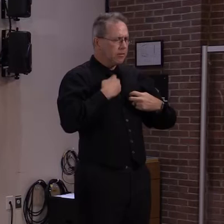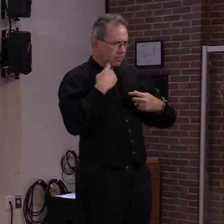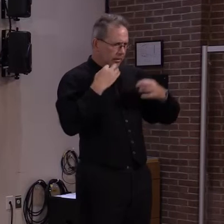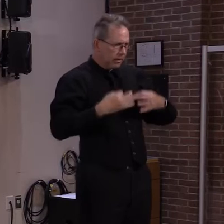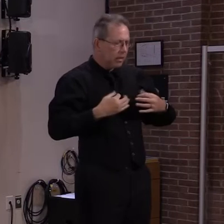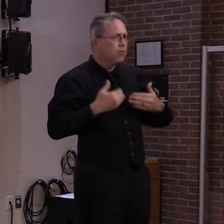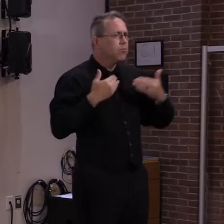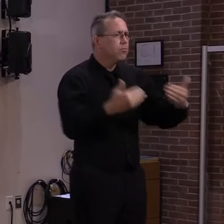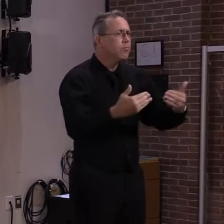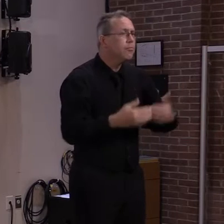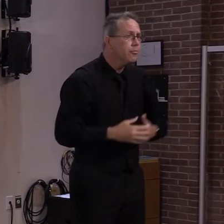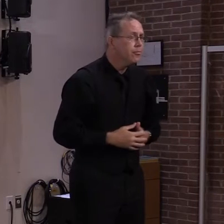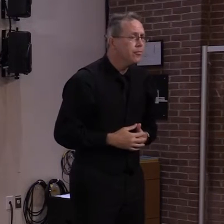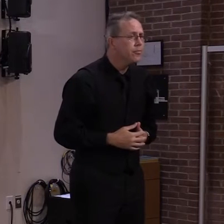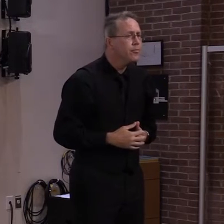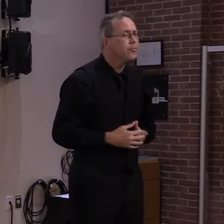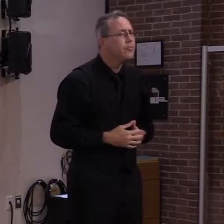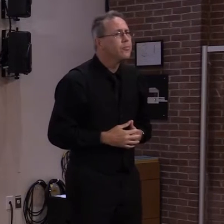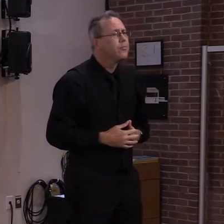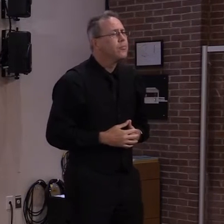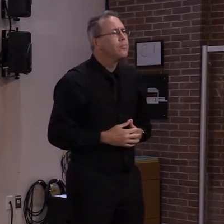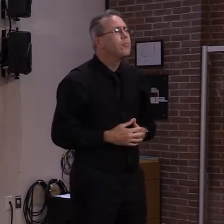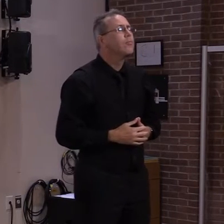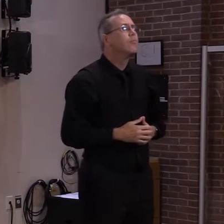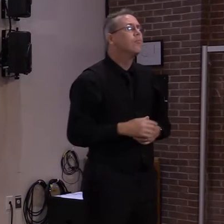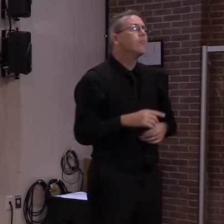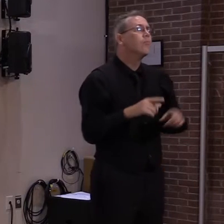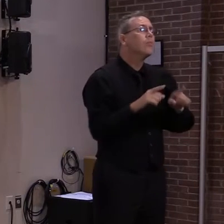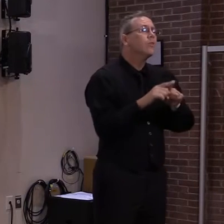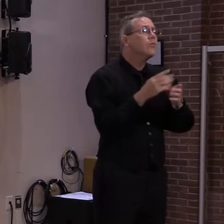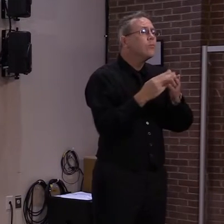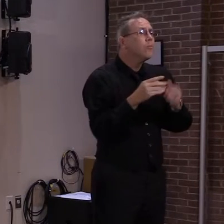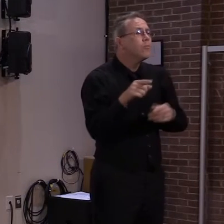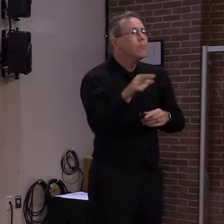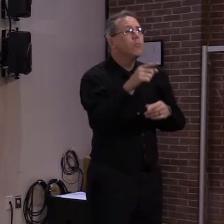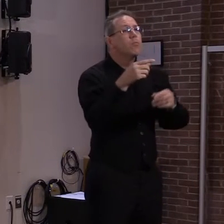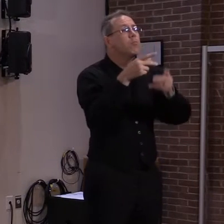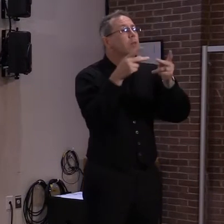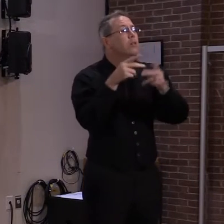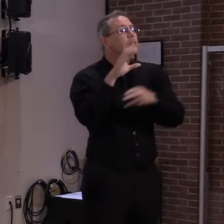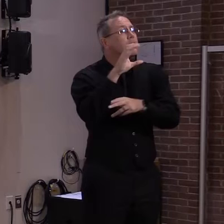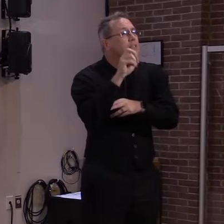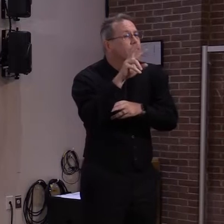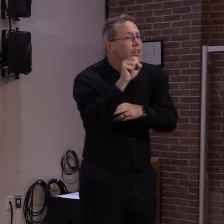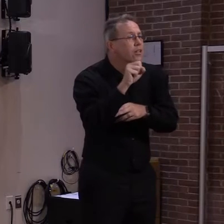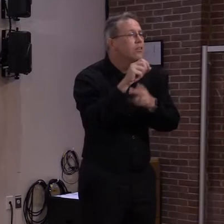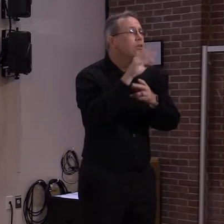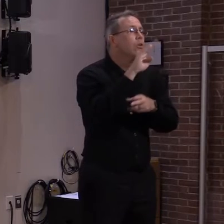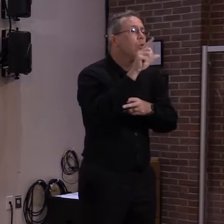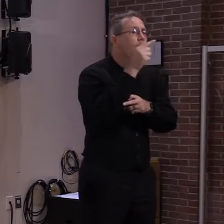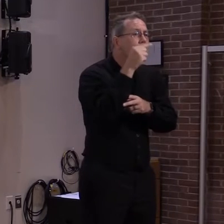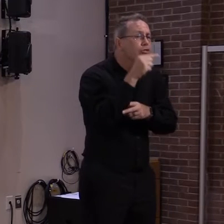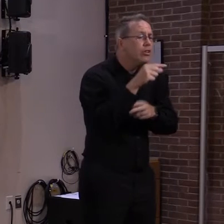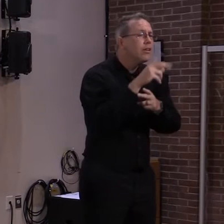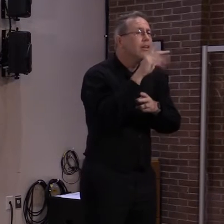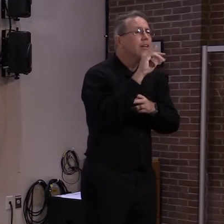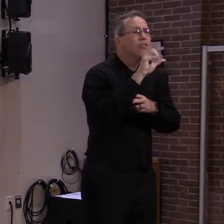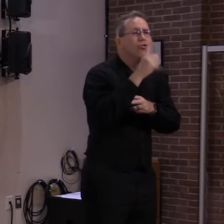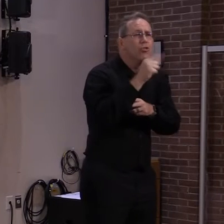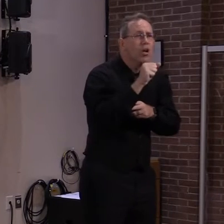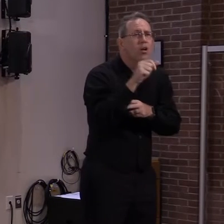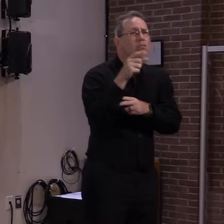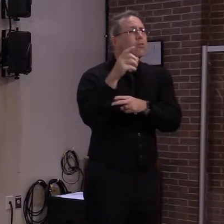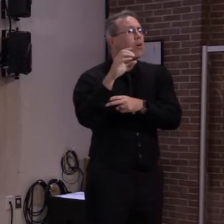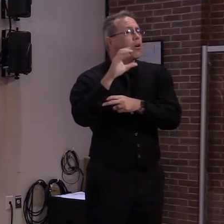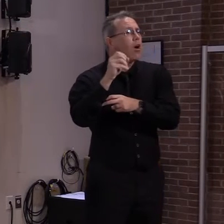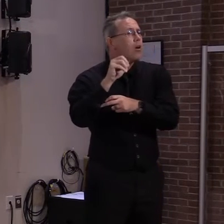shots for those who have compromised immune systems, including Kinney's, Walgreens, CVS, and more.